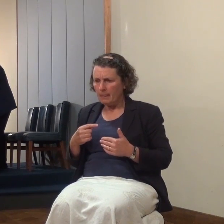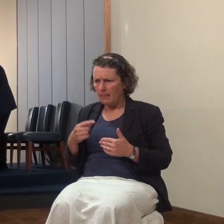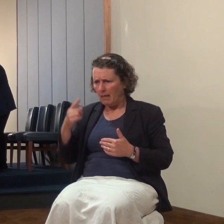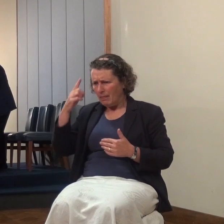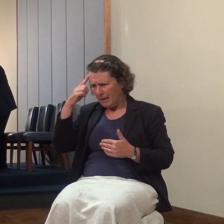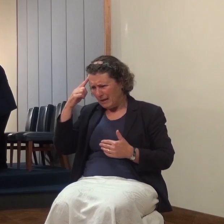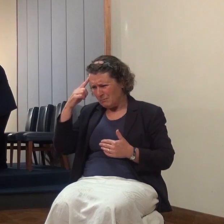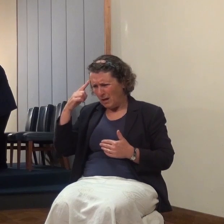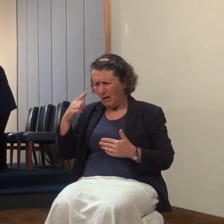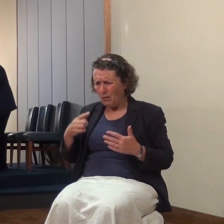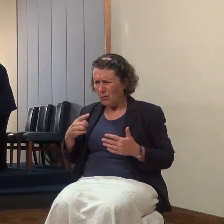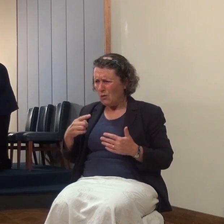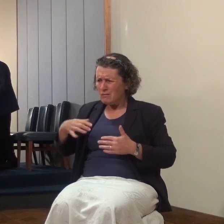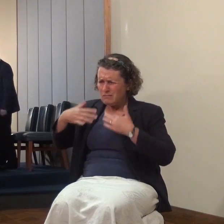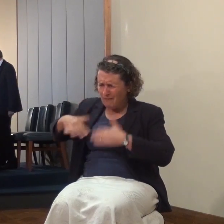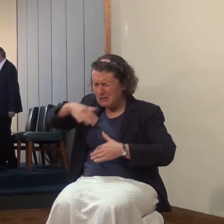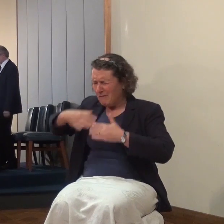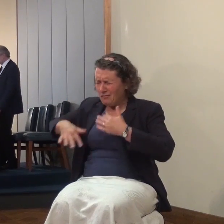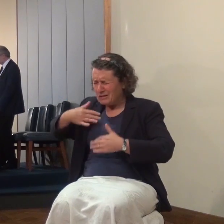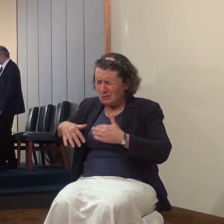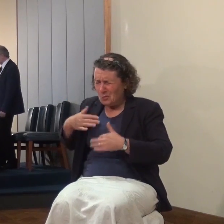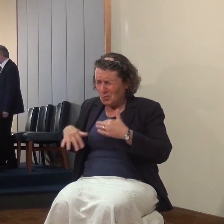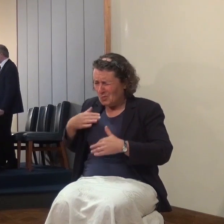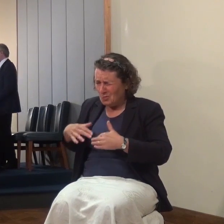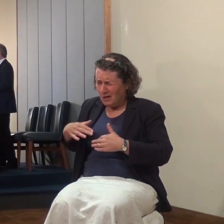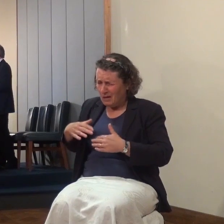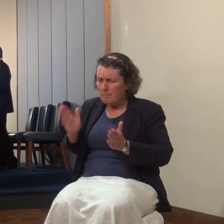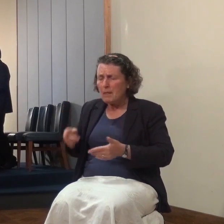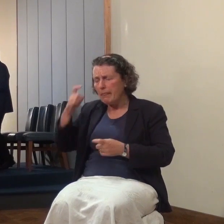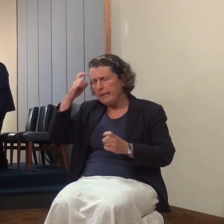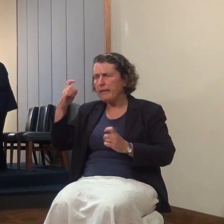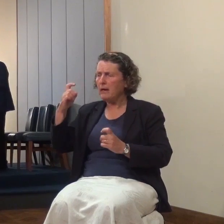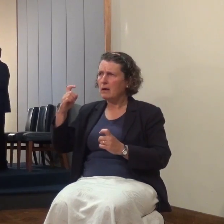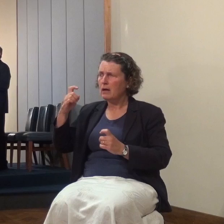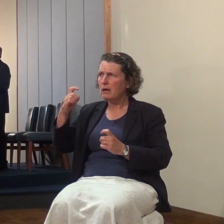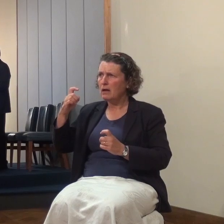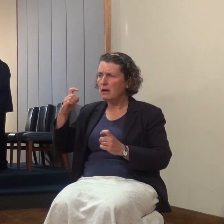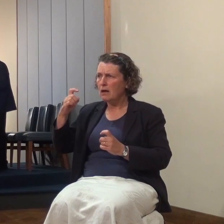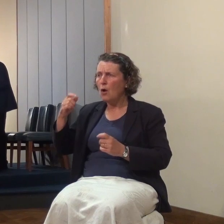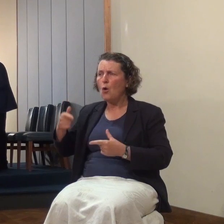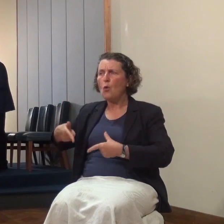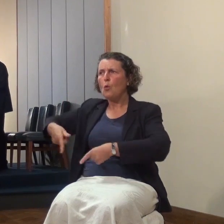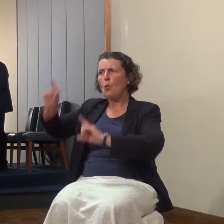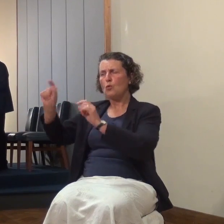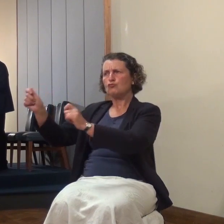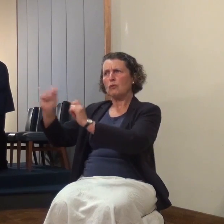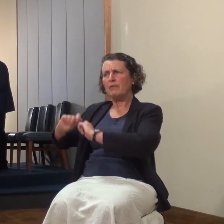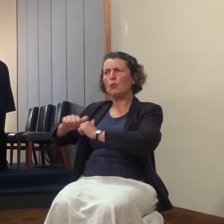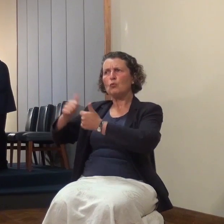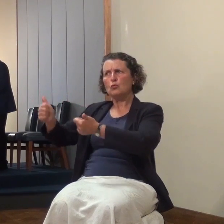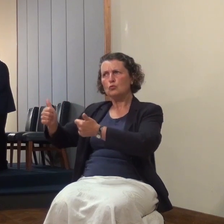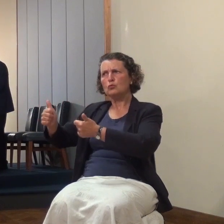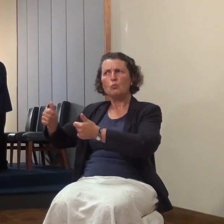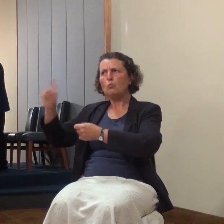lead somewhere, despite the feeling we might have of being delayed, or slowed down, or hindered.